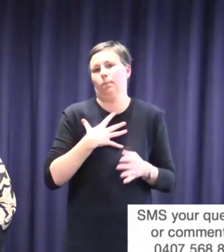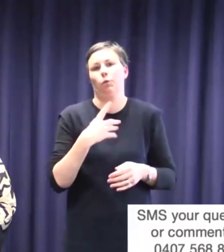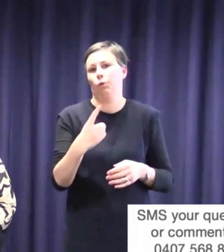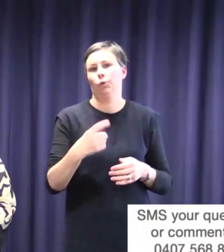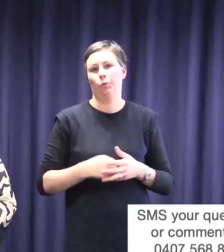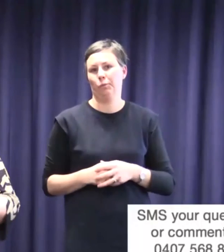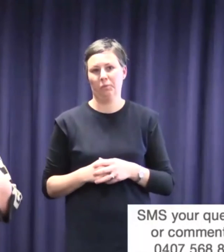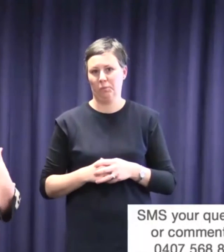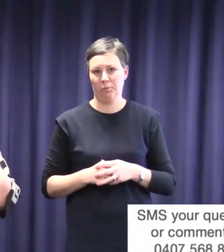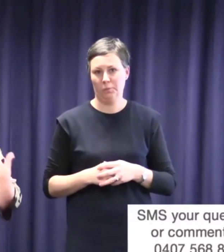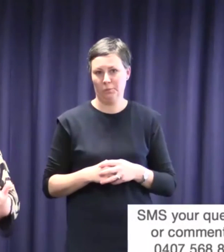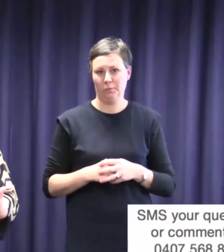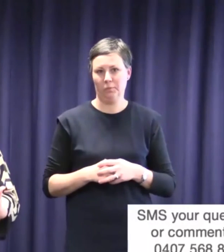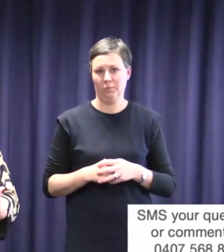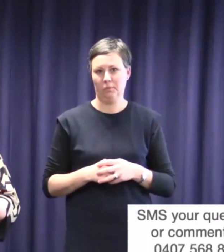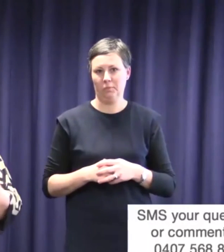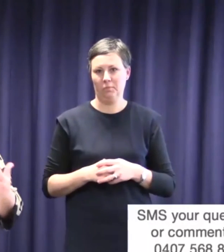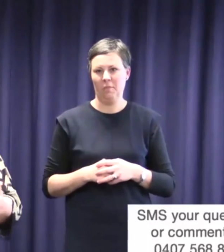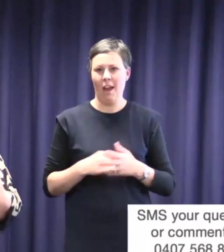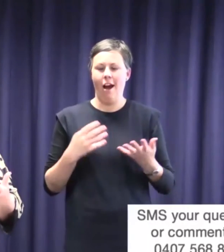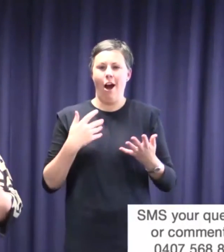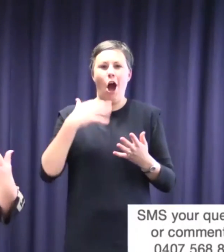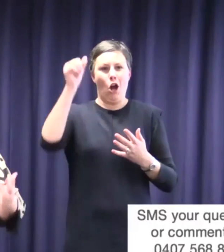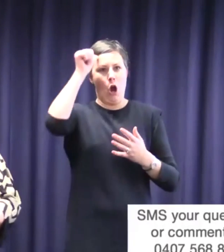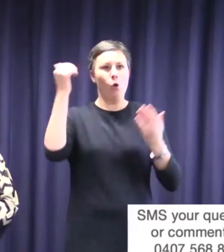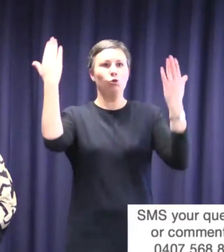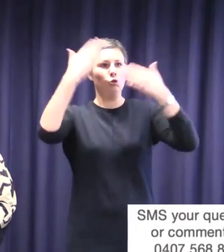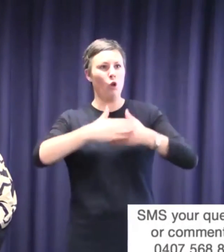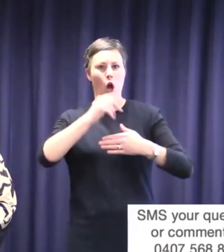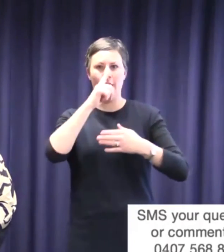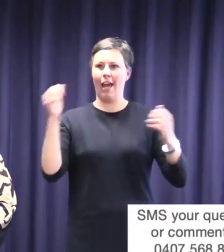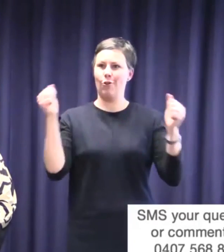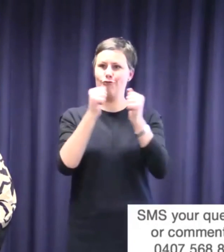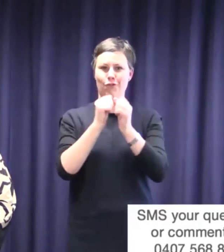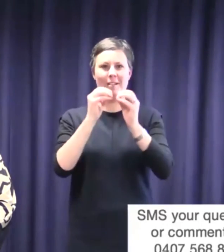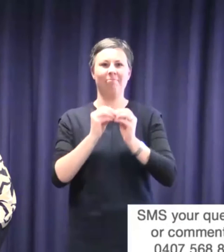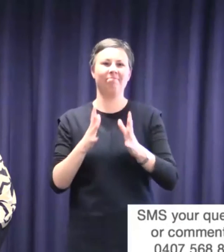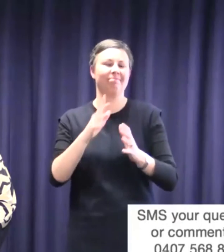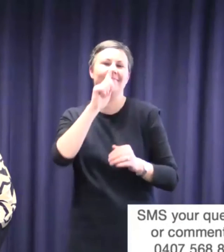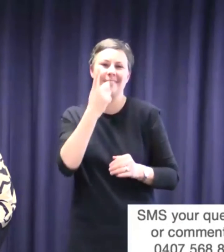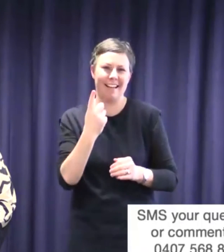But I think, and maybe that's not something that we can answer tonight or that you can answer tonight,